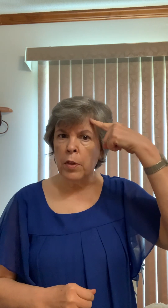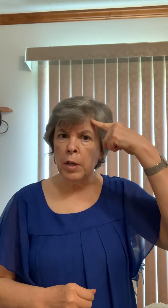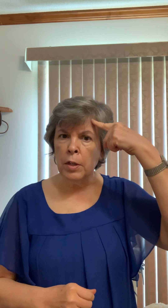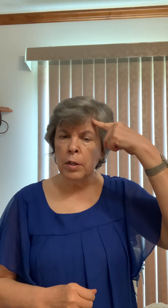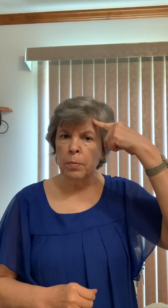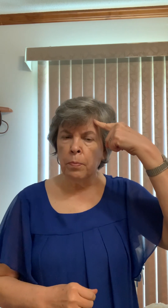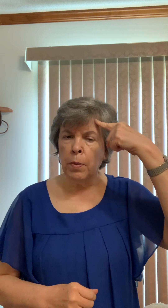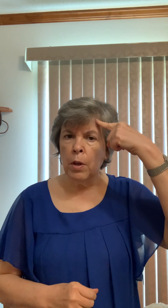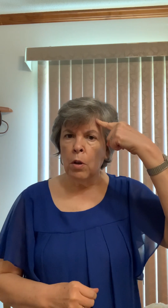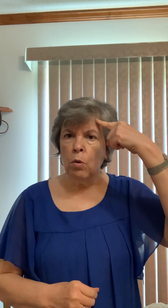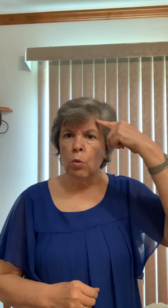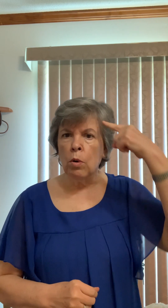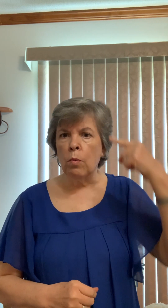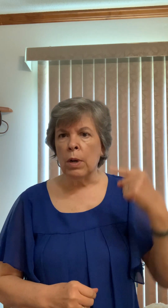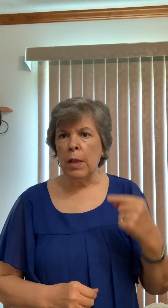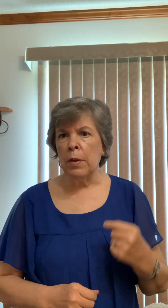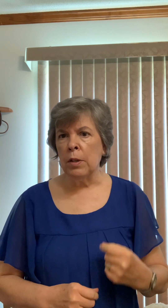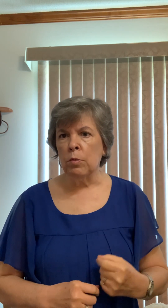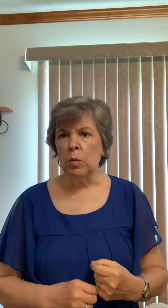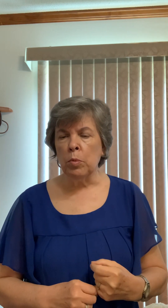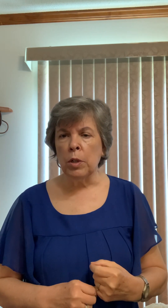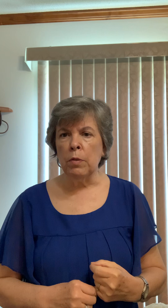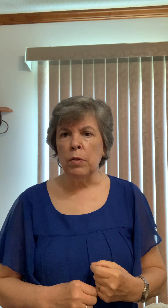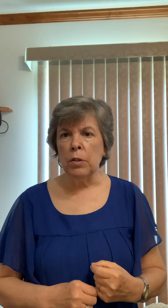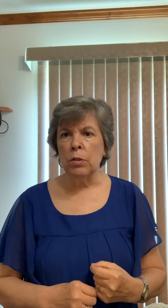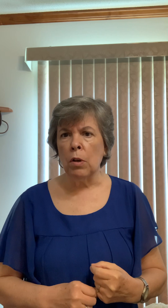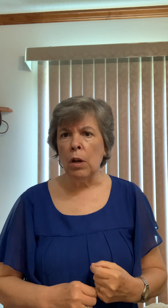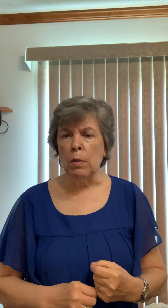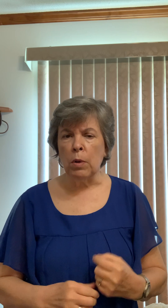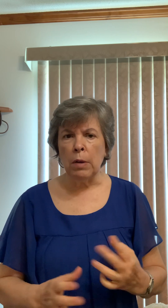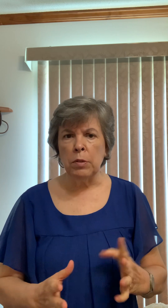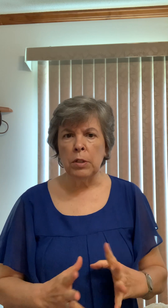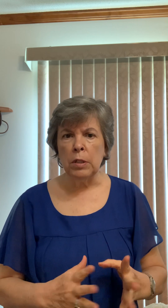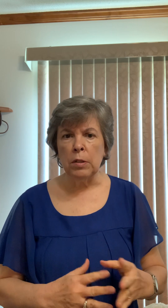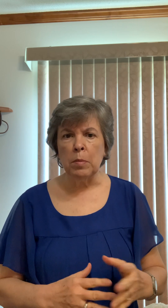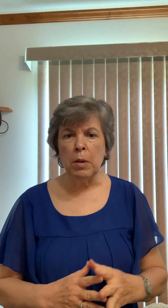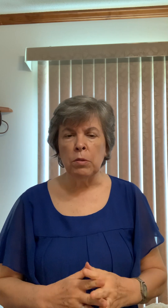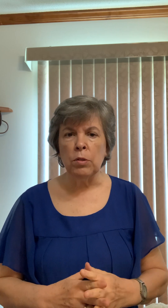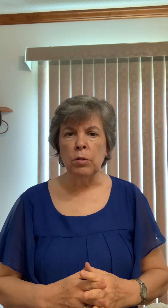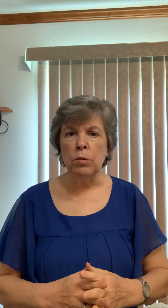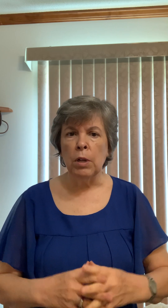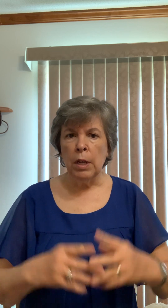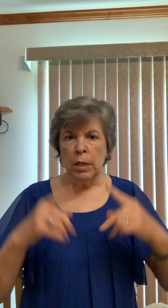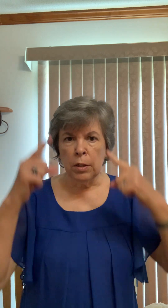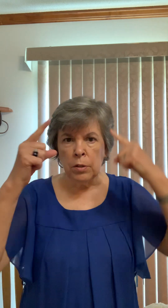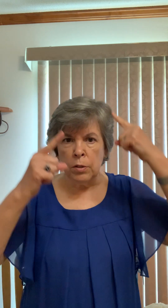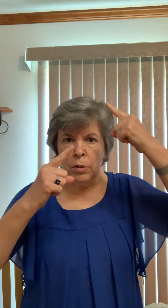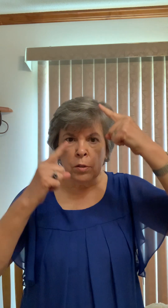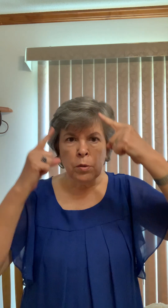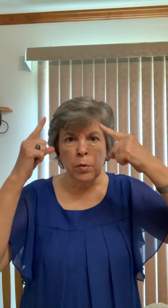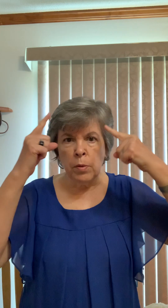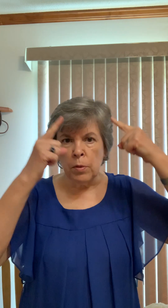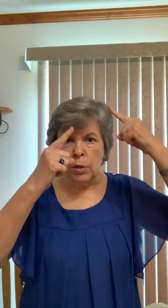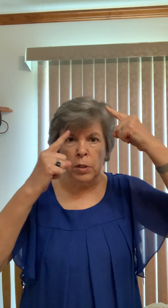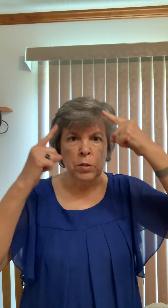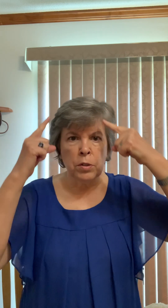think, or what I think is real pretty for this song and what I've seen some others do is to consider